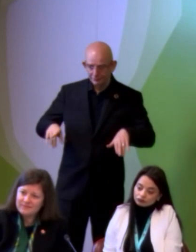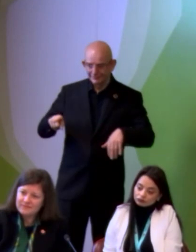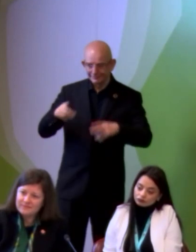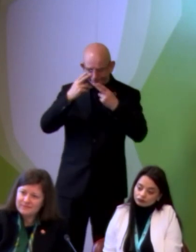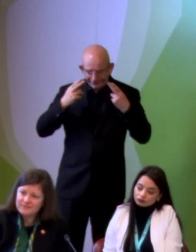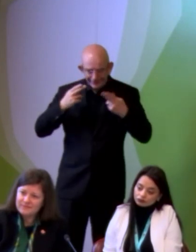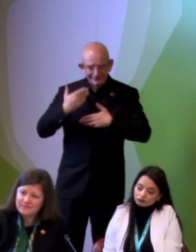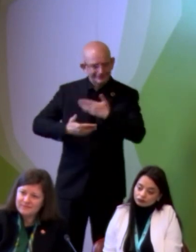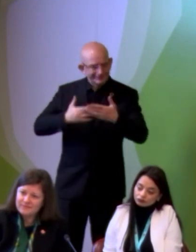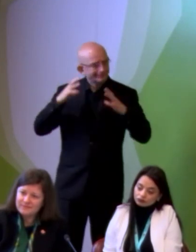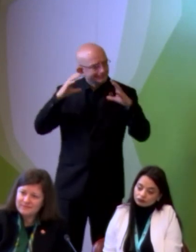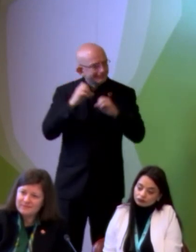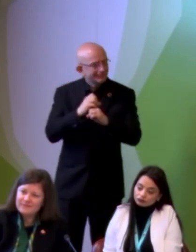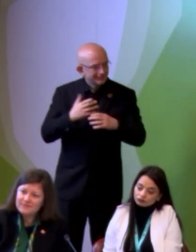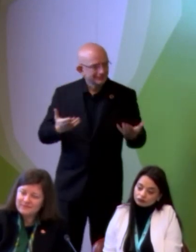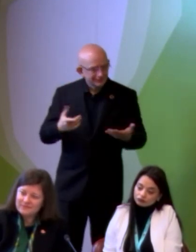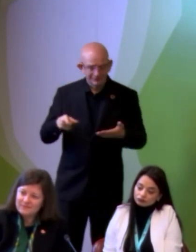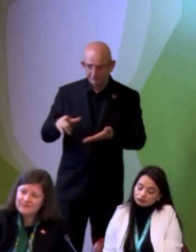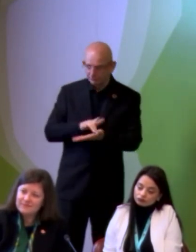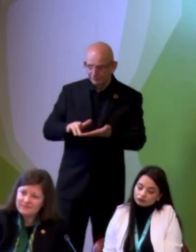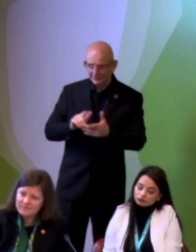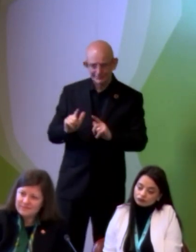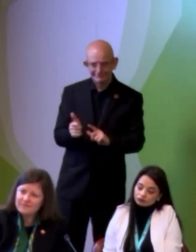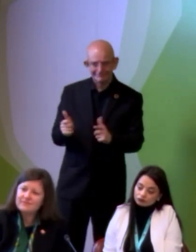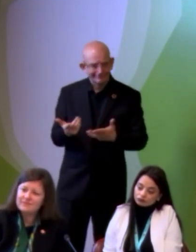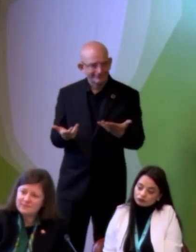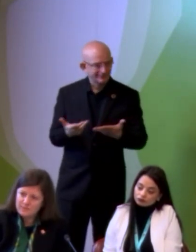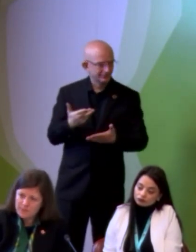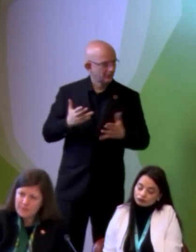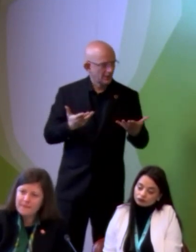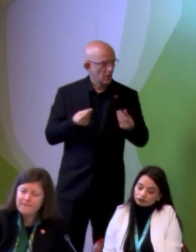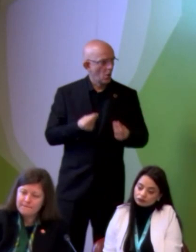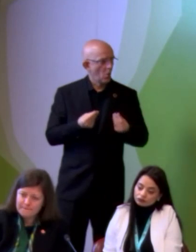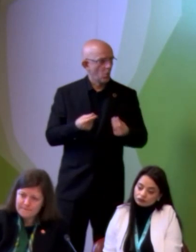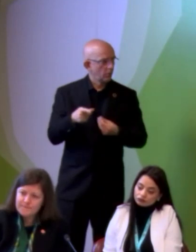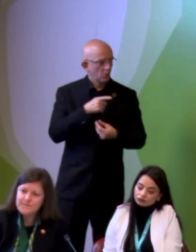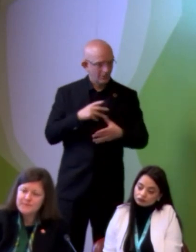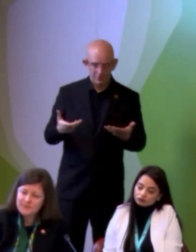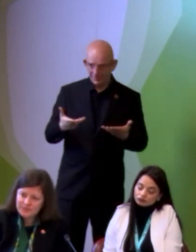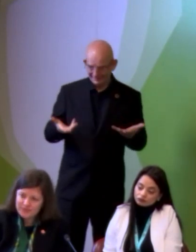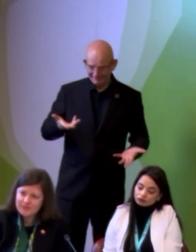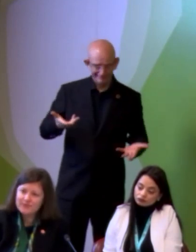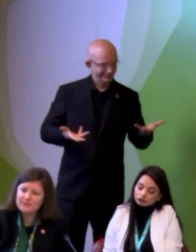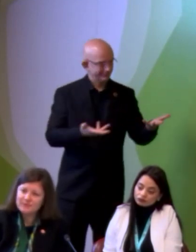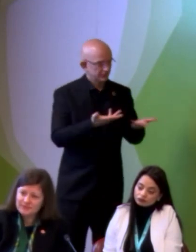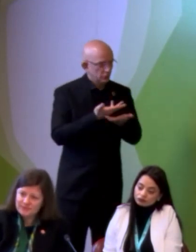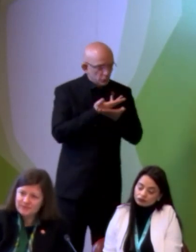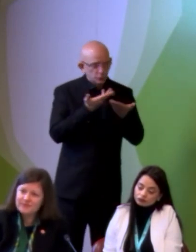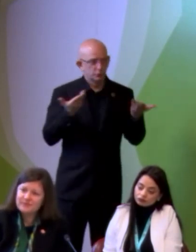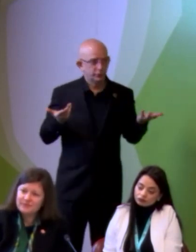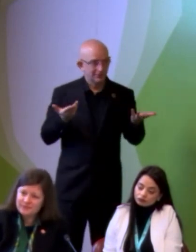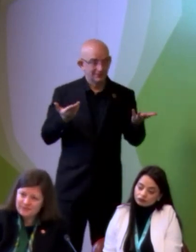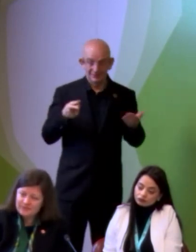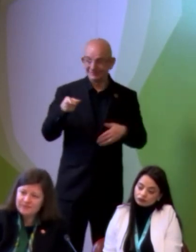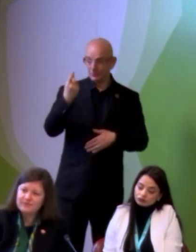the Braille, not even the stylus. If it is there, it is only in one center, but the whole country where